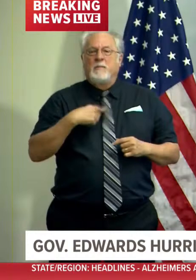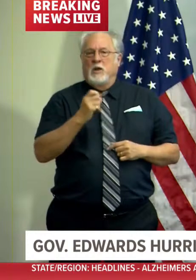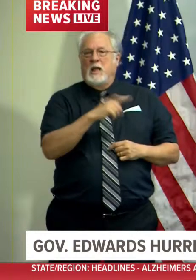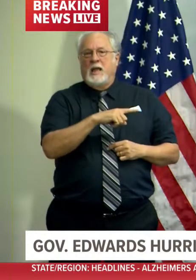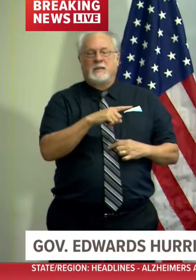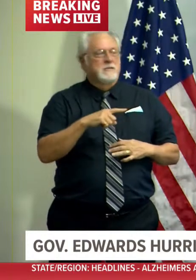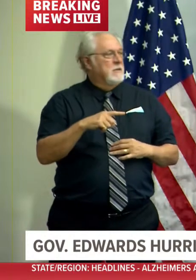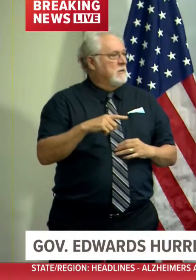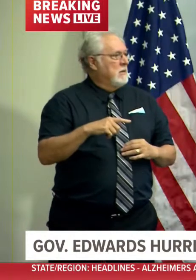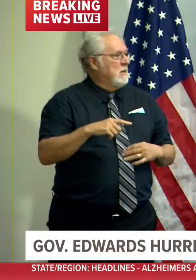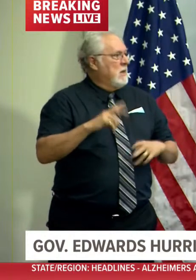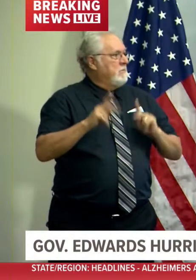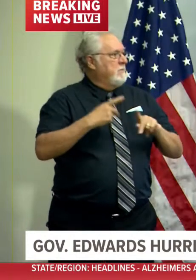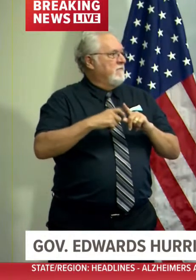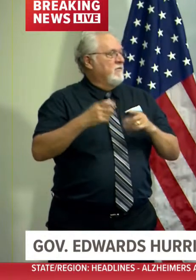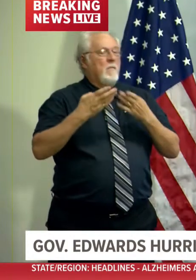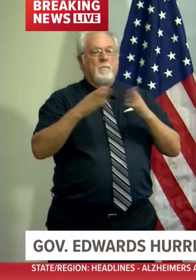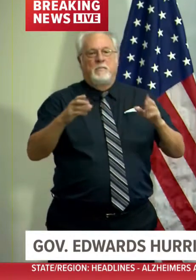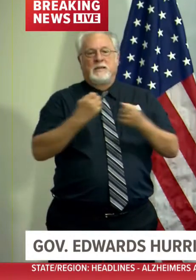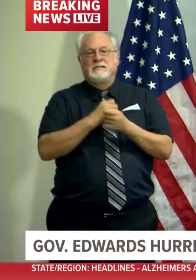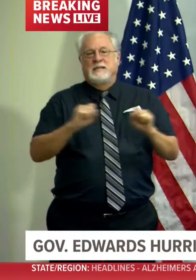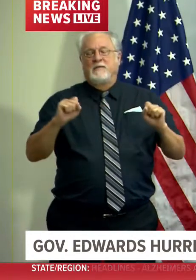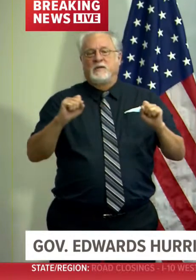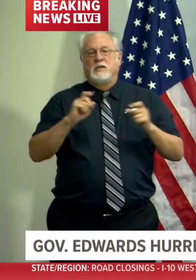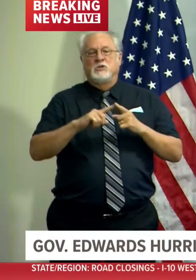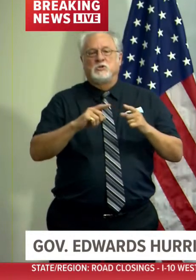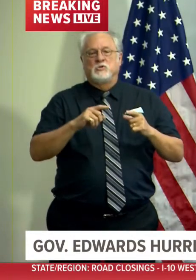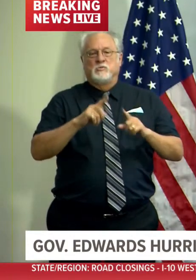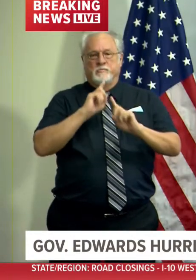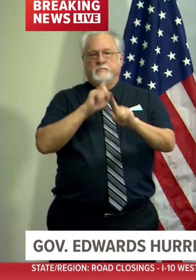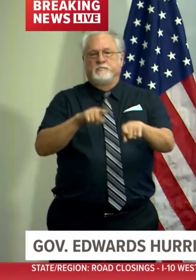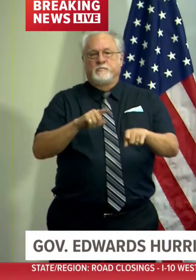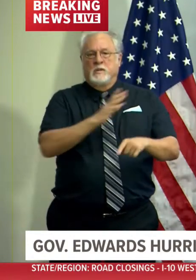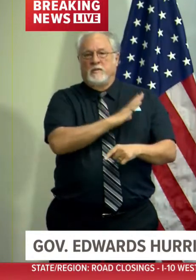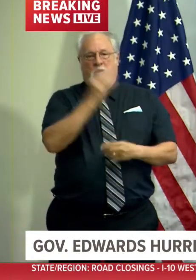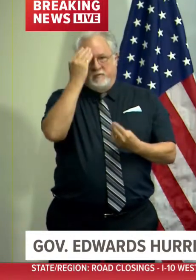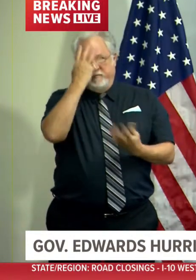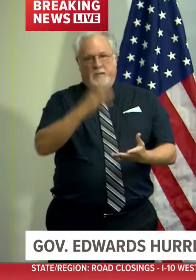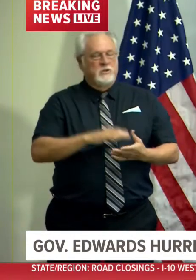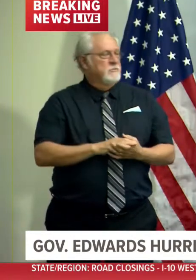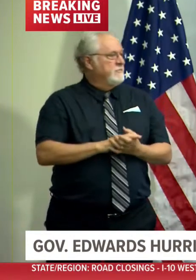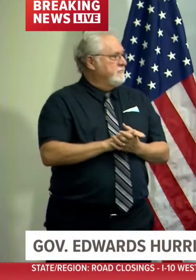ask our folks from public safety to come up and give the best information that they have.